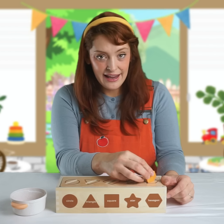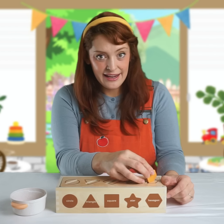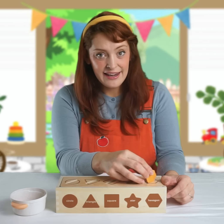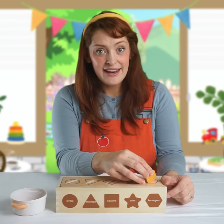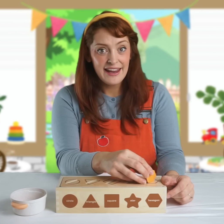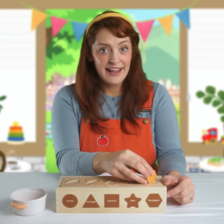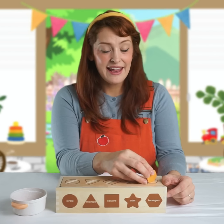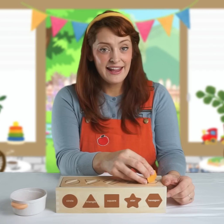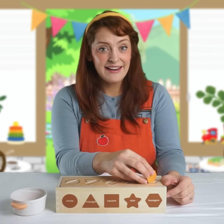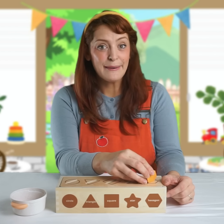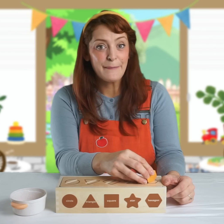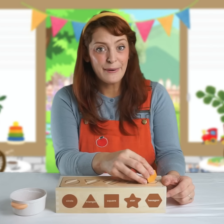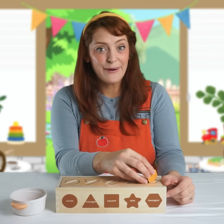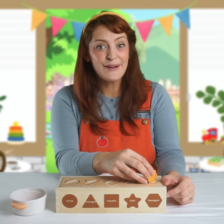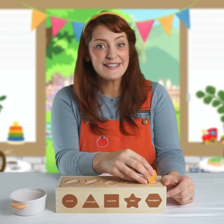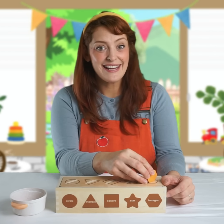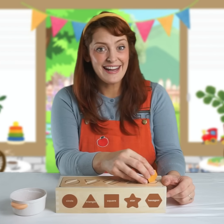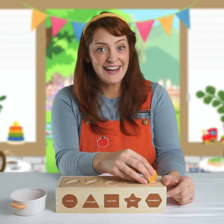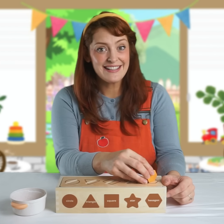In, put it